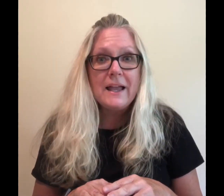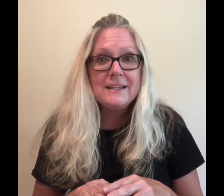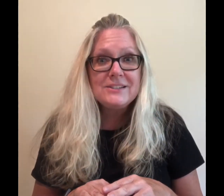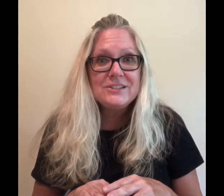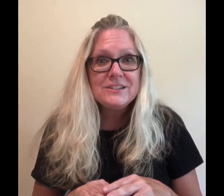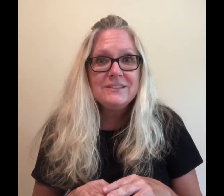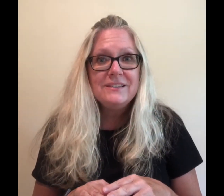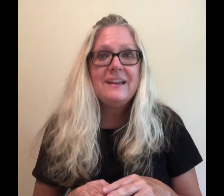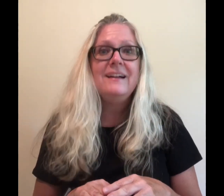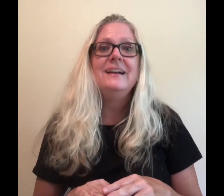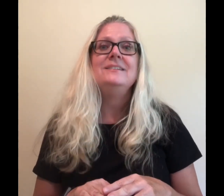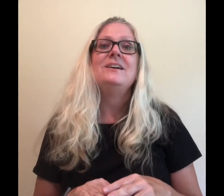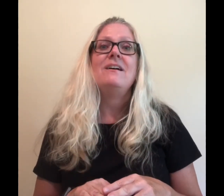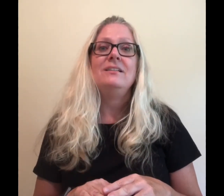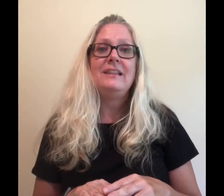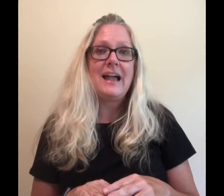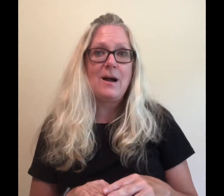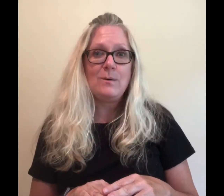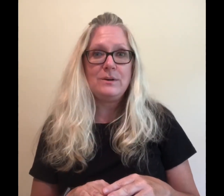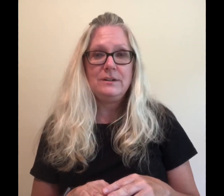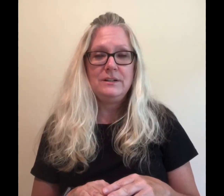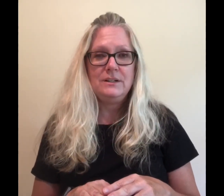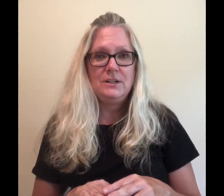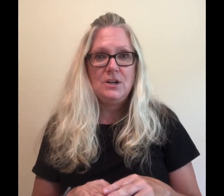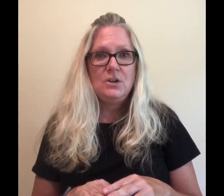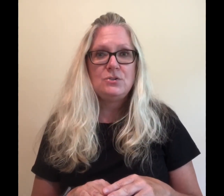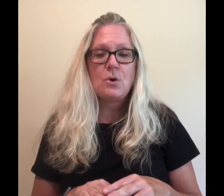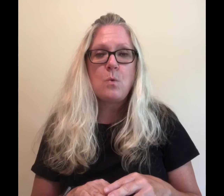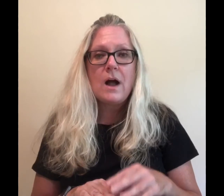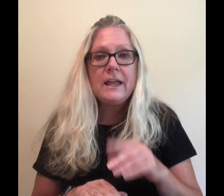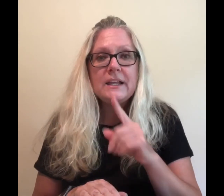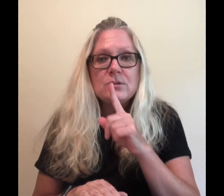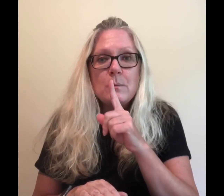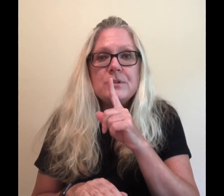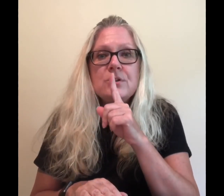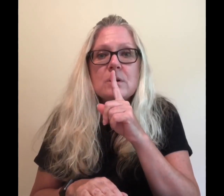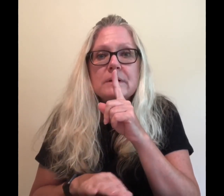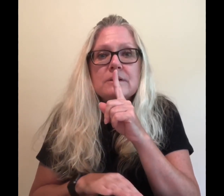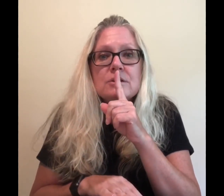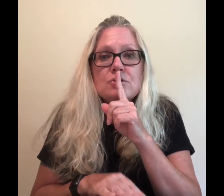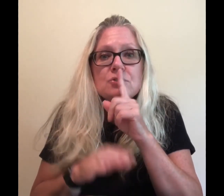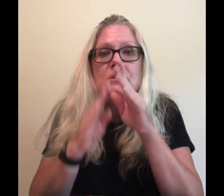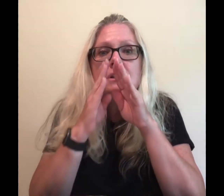Quiet and loud. So quiet is almost like you're going like this.